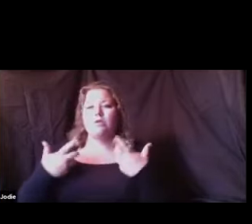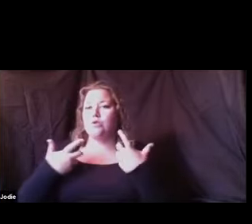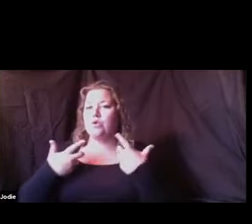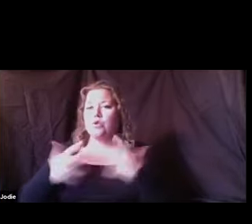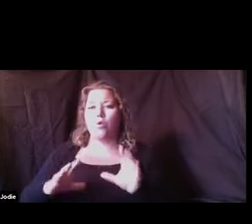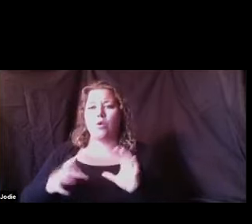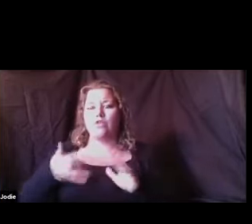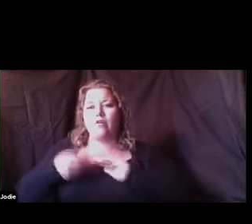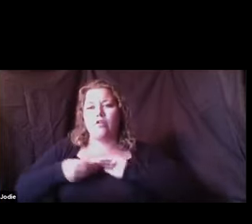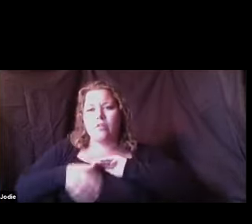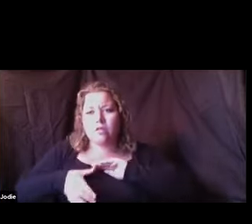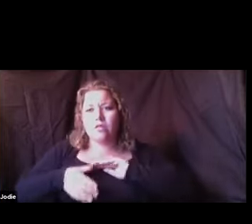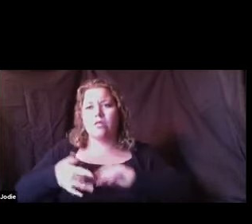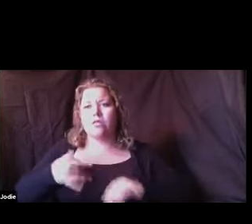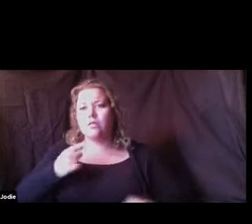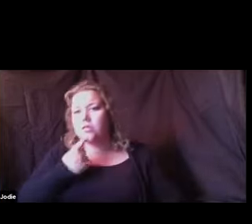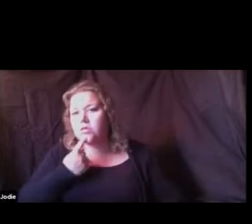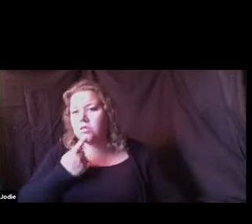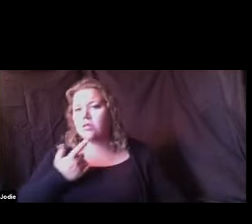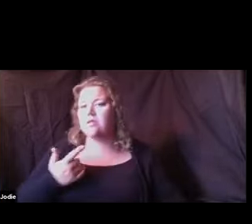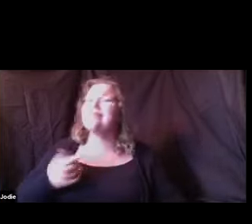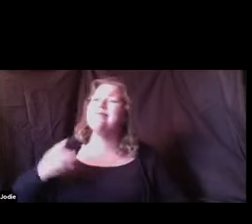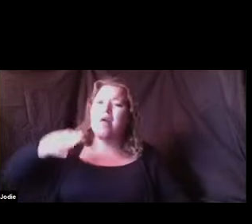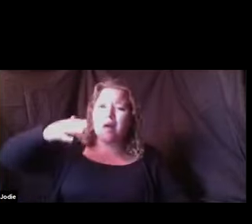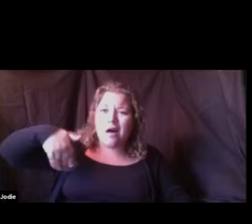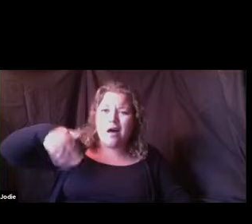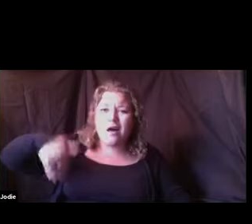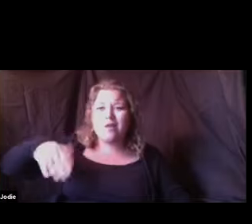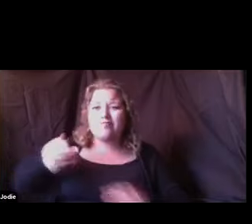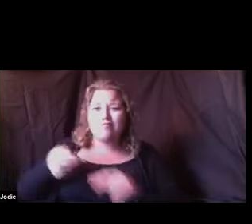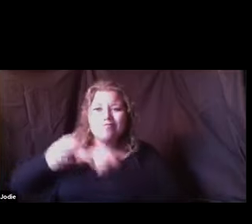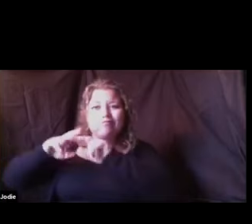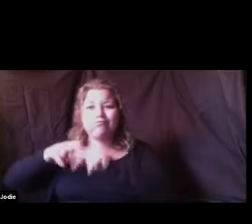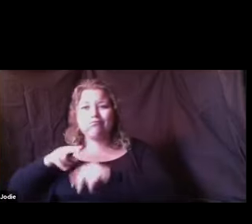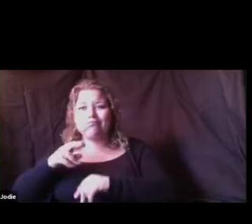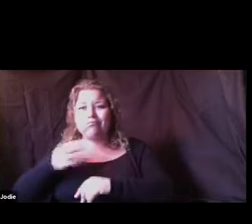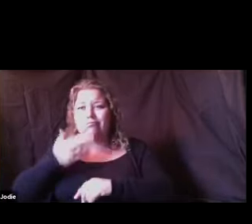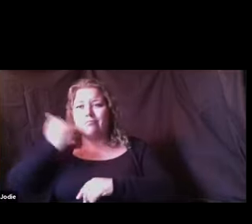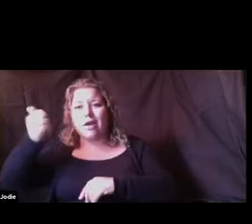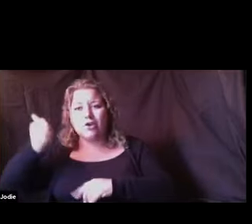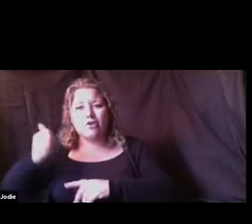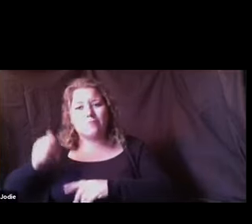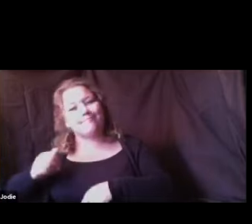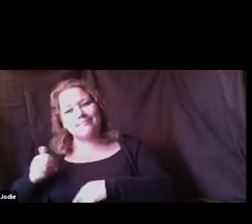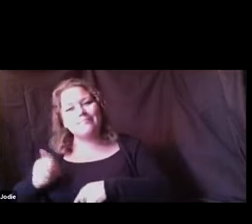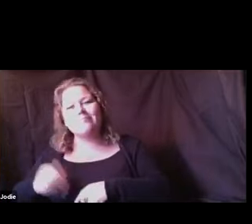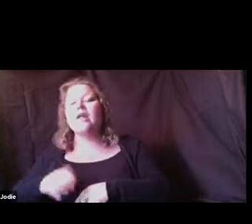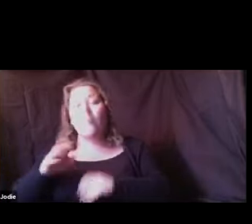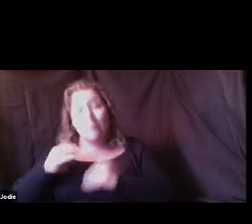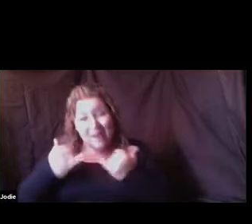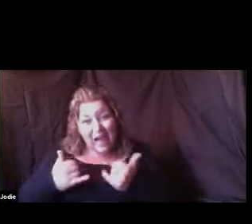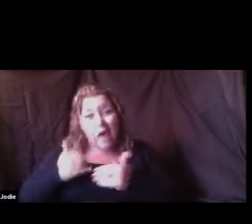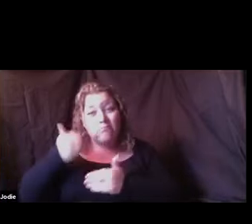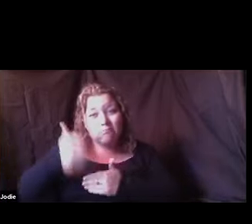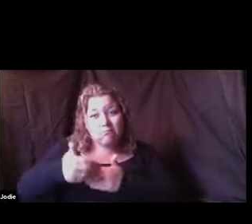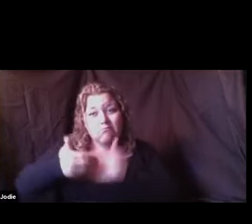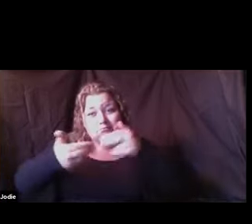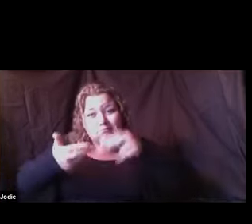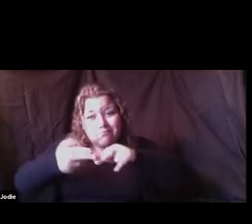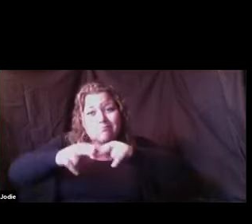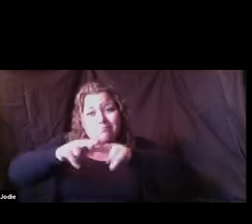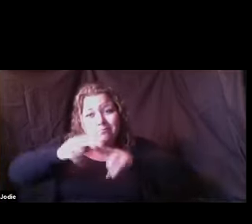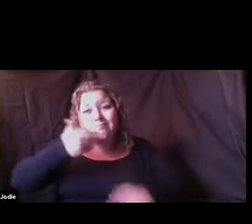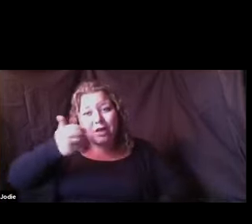be disappointed that we aren't in a better place either. We're moving in the right direction, and I think that's very, very promising.